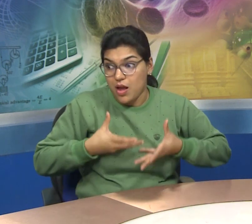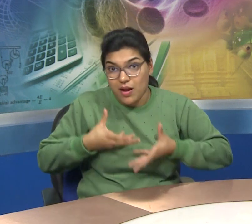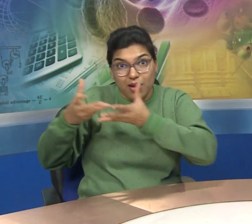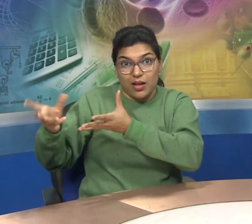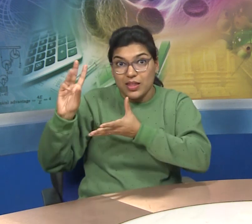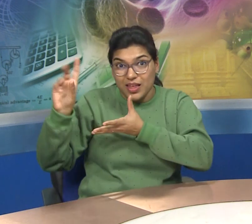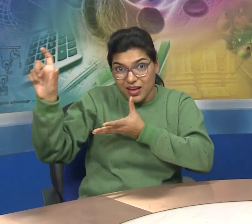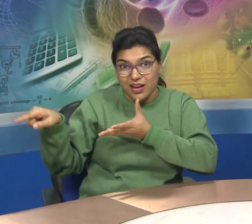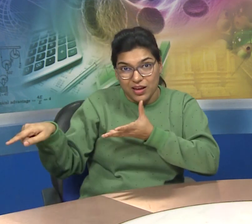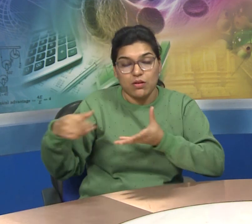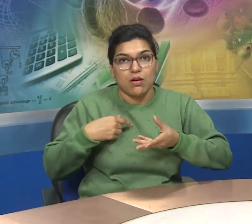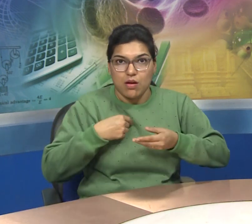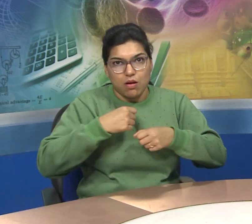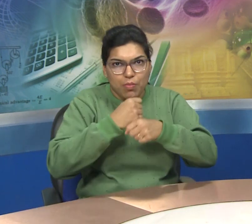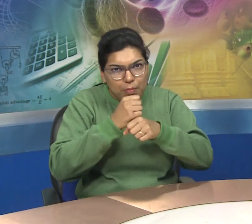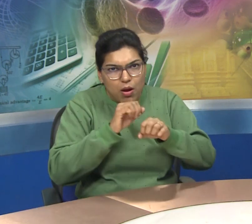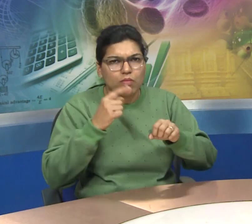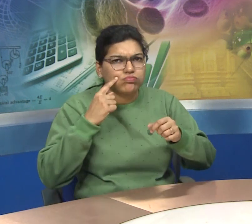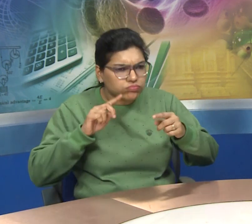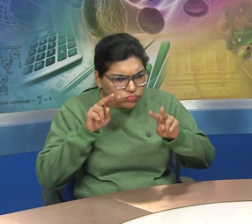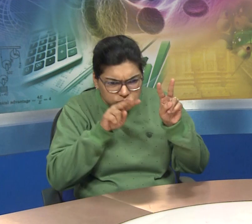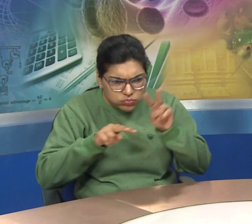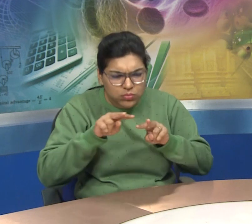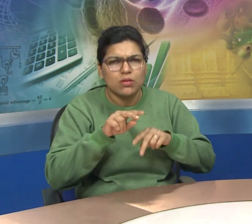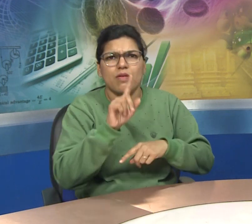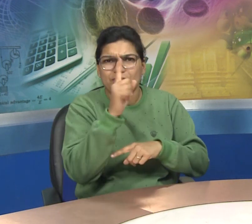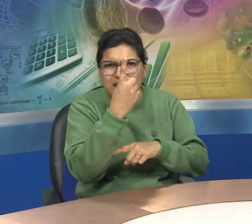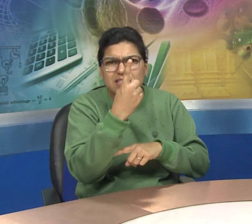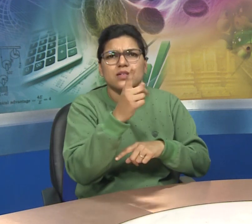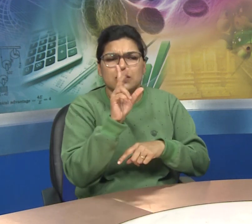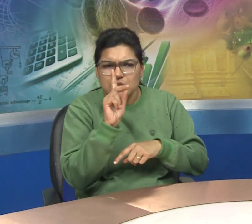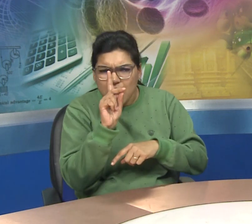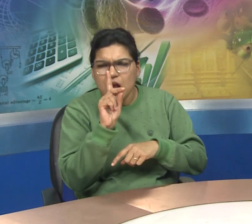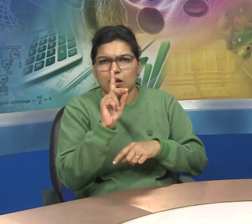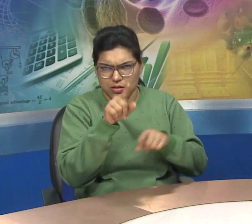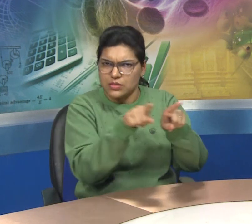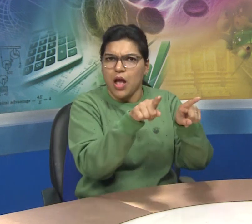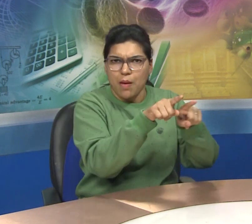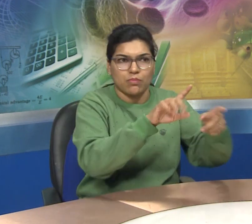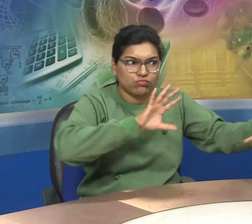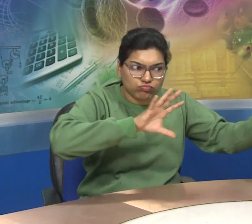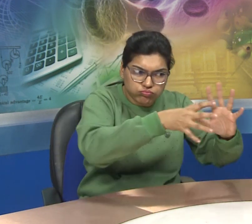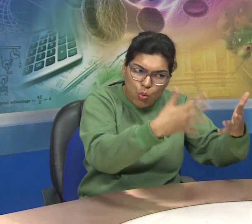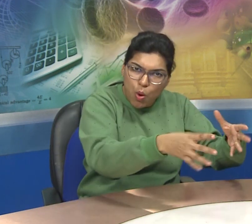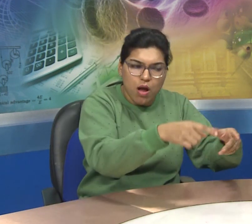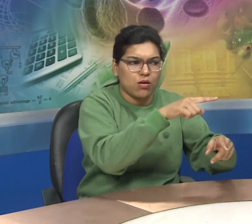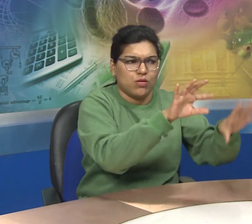And these tertiary sources are usually the compilation from primary